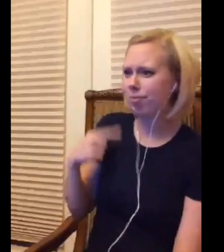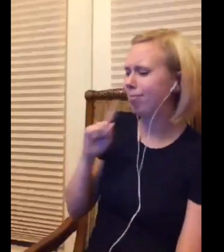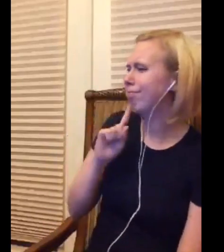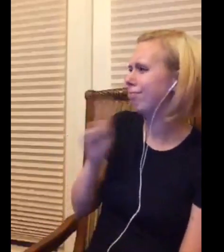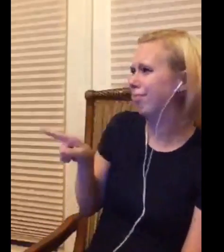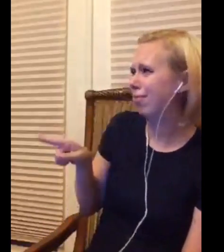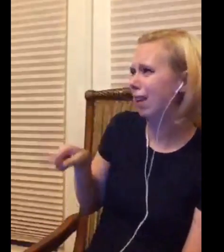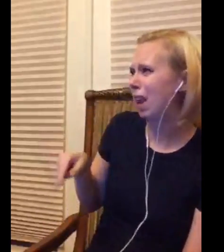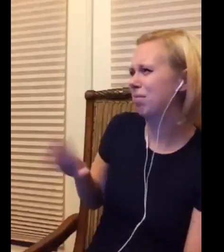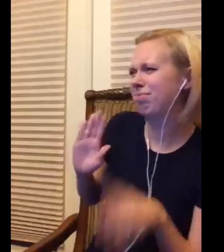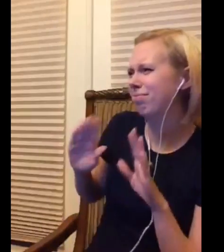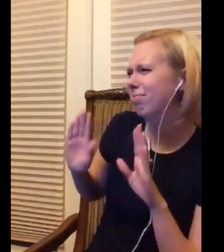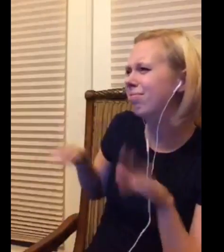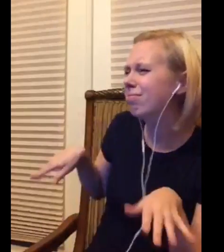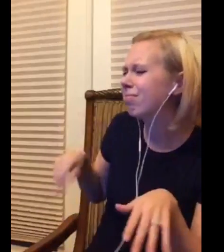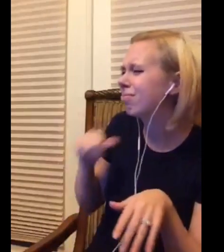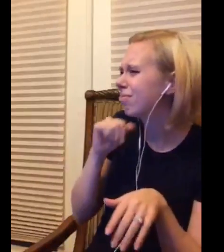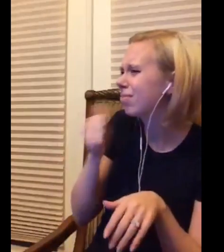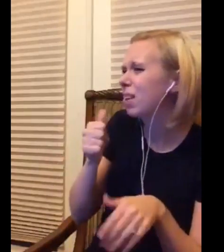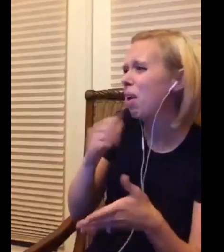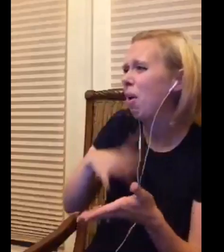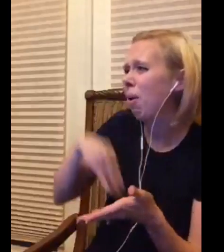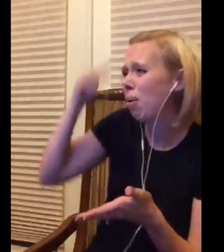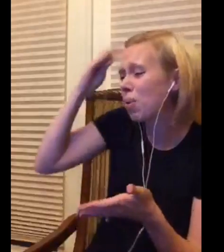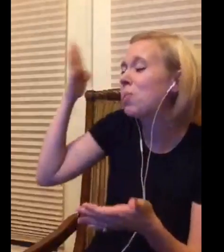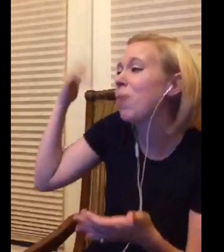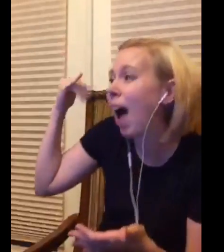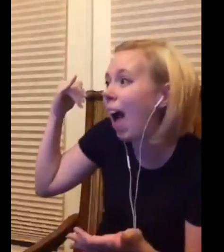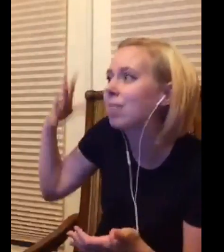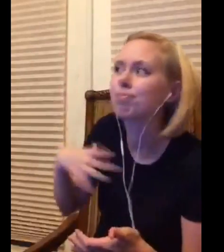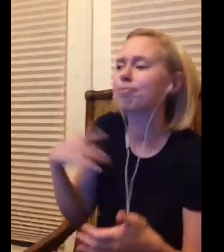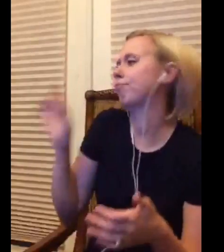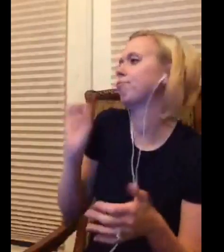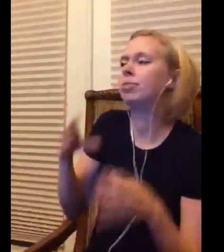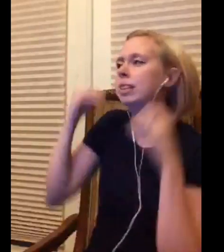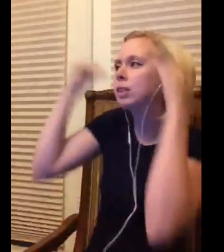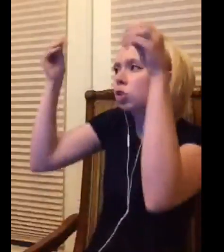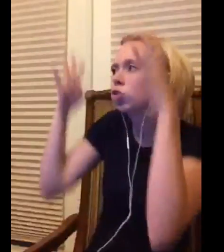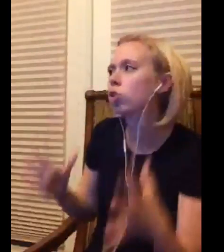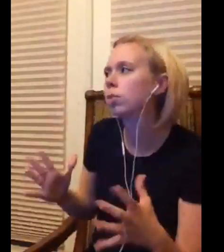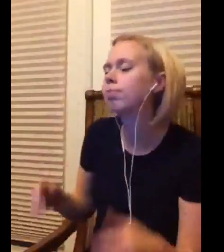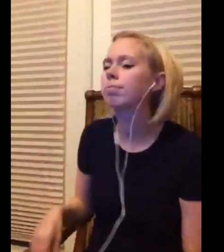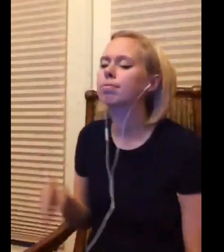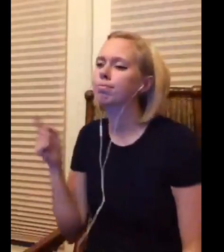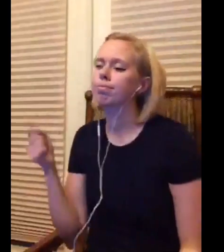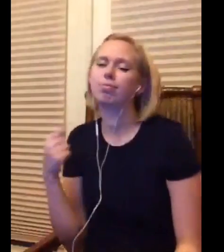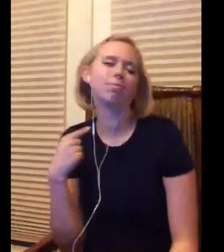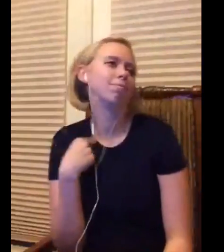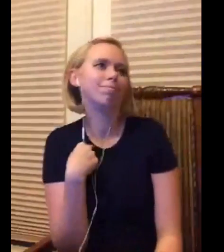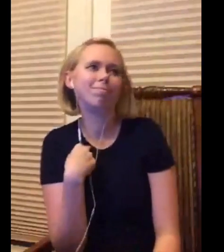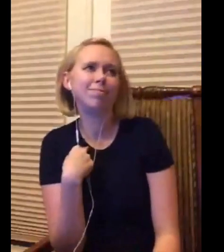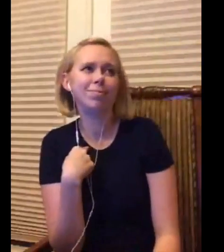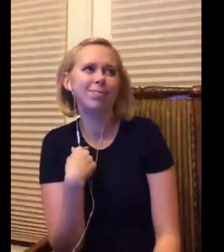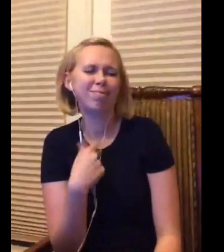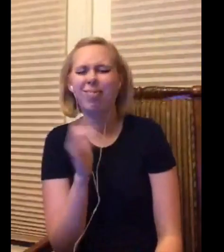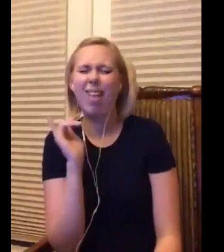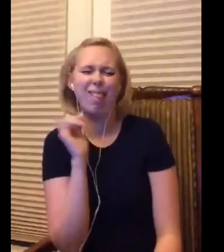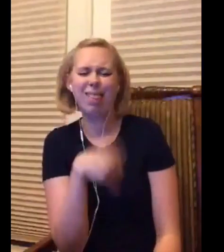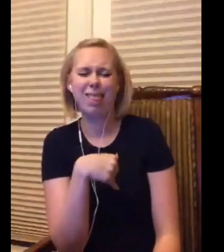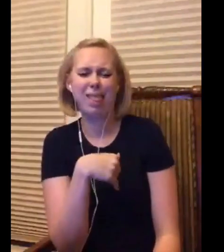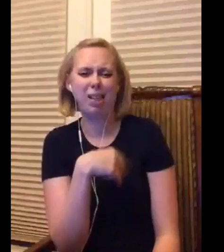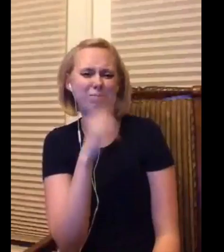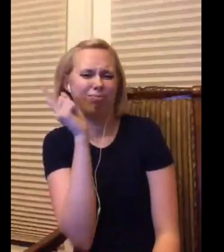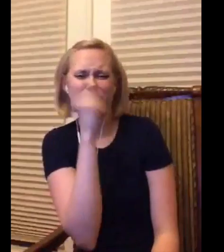She said, that's just a bunch of hooey. And I said to her, well, your year is gonna be long and arduous,